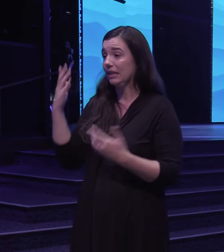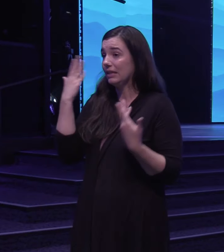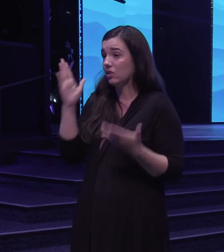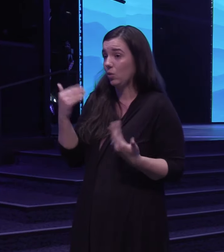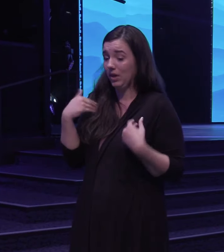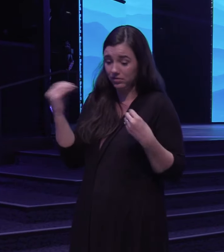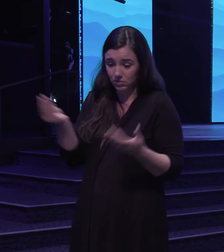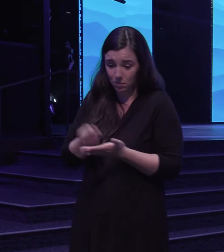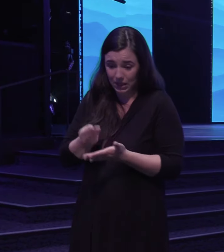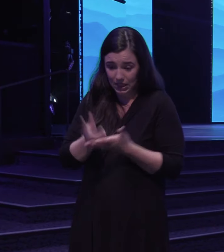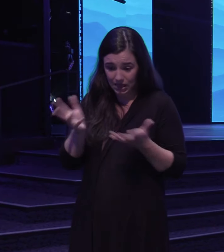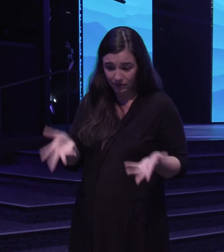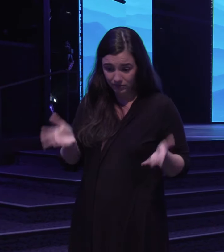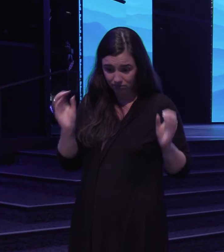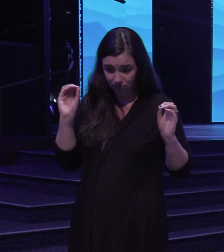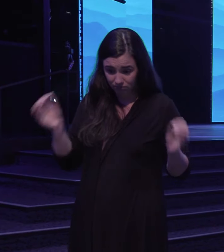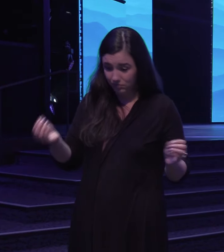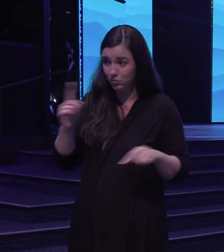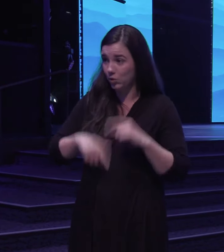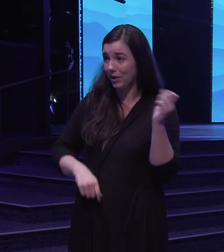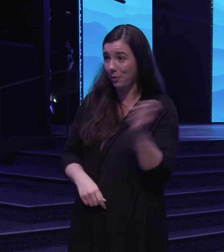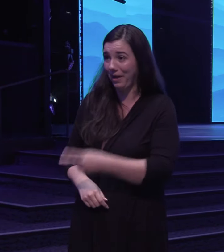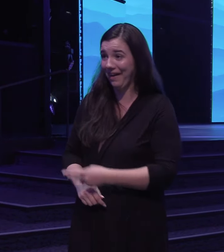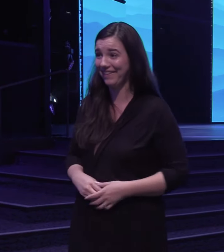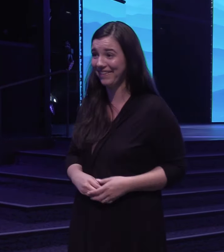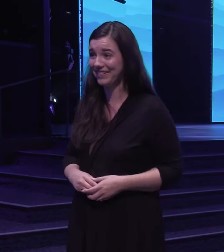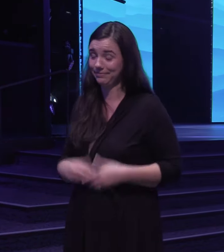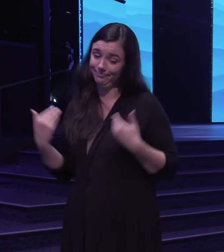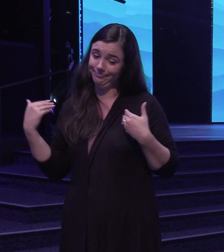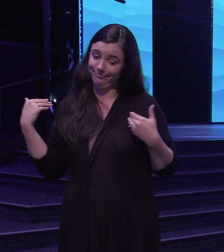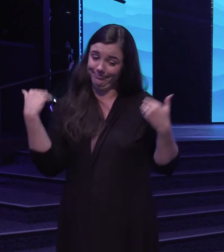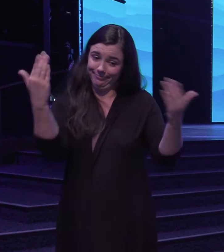we didn't have any more money, so we can come back.